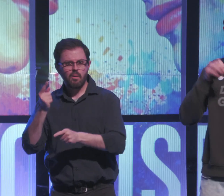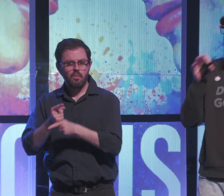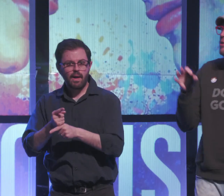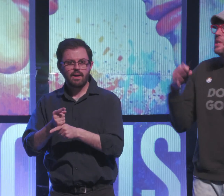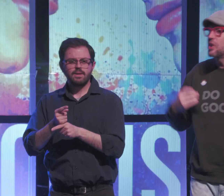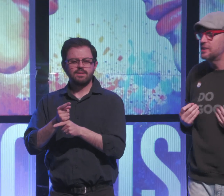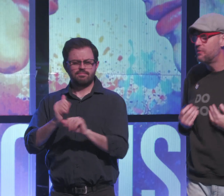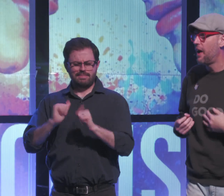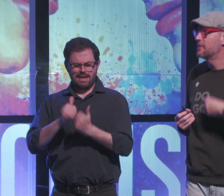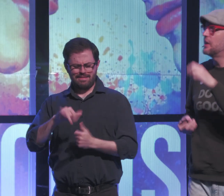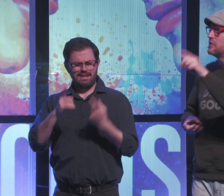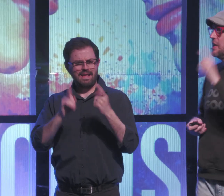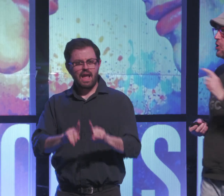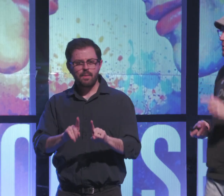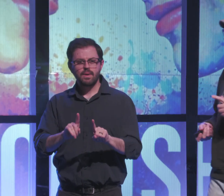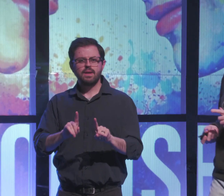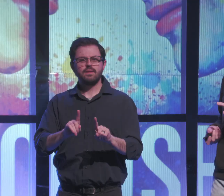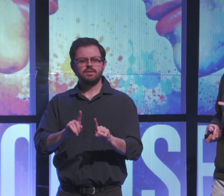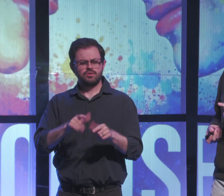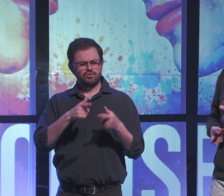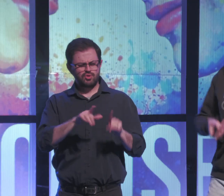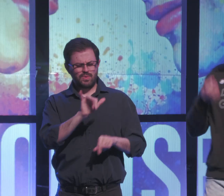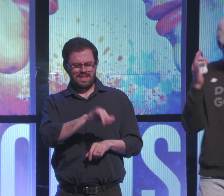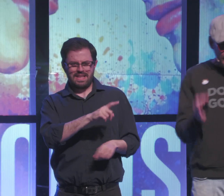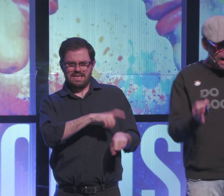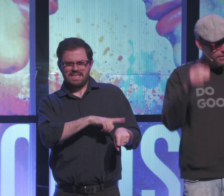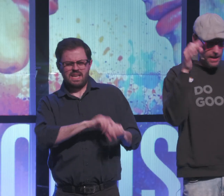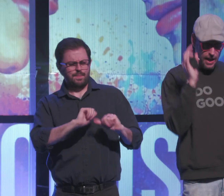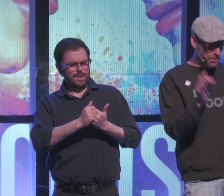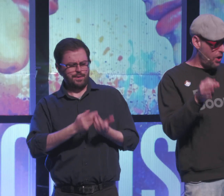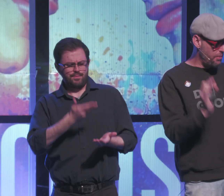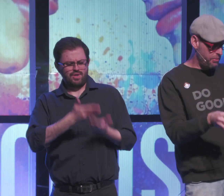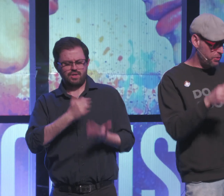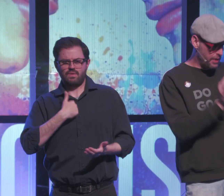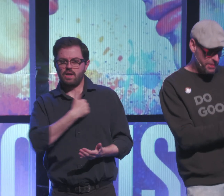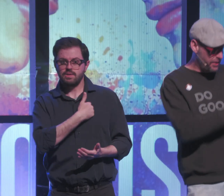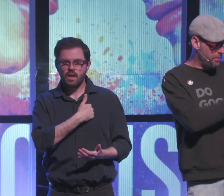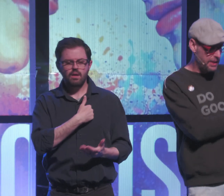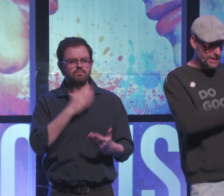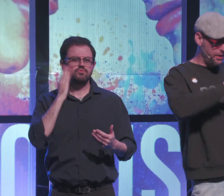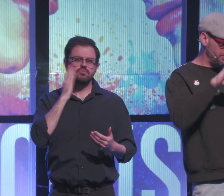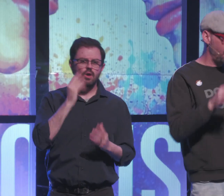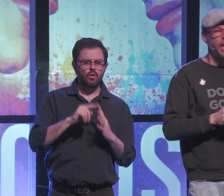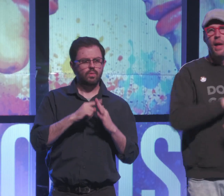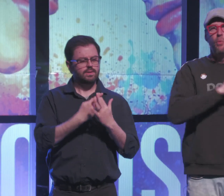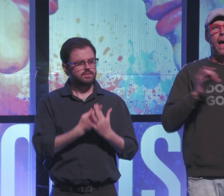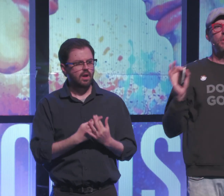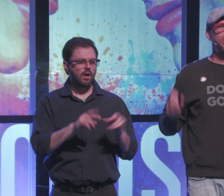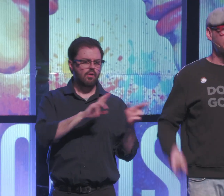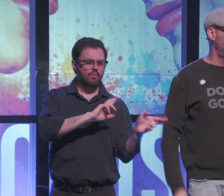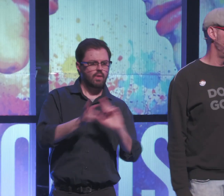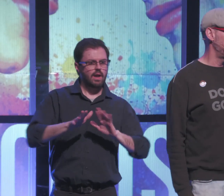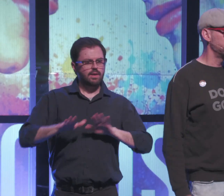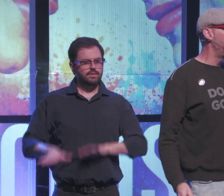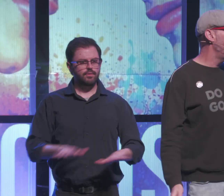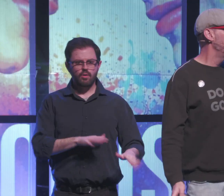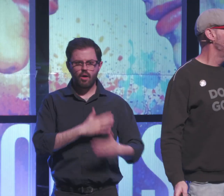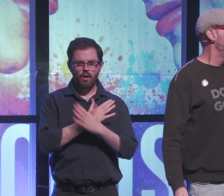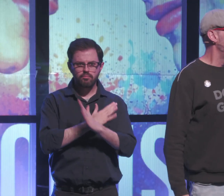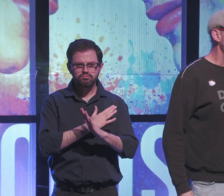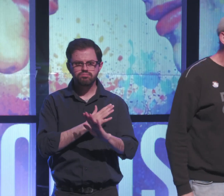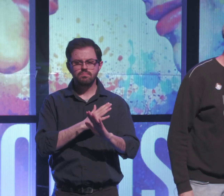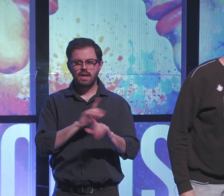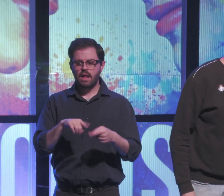happen? How do we justify ourselves in those moments where we set out, I'm calm, I'm cool, I'm clear, I'm collected, here we go. How do we justify ourselves?